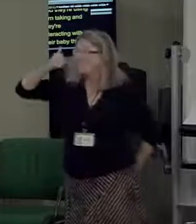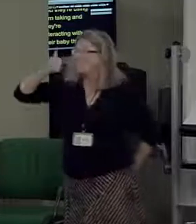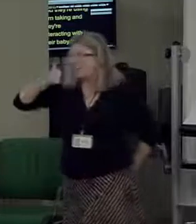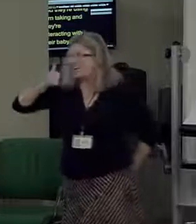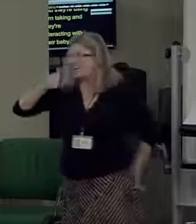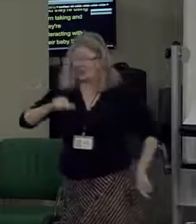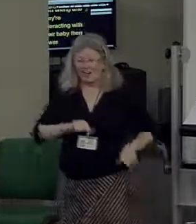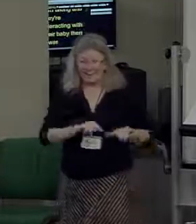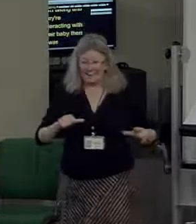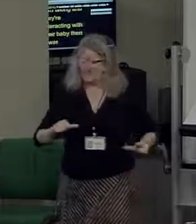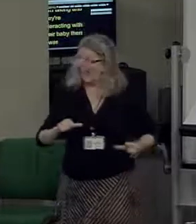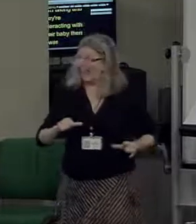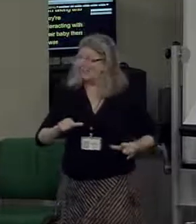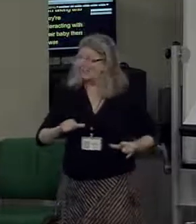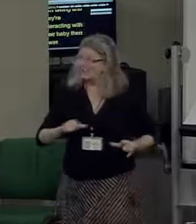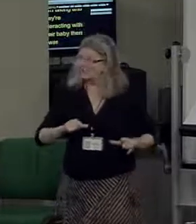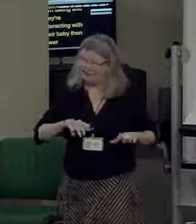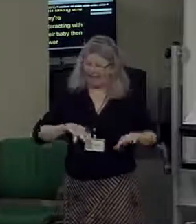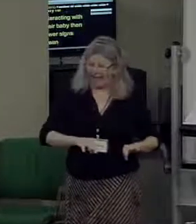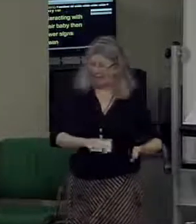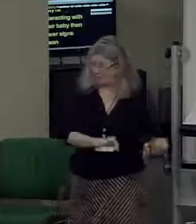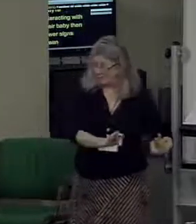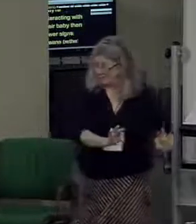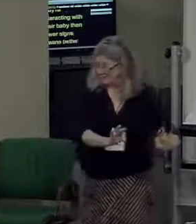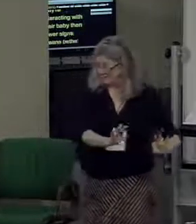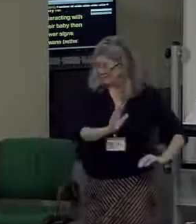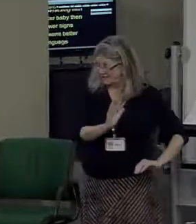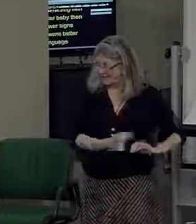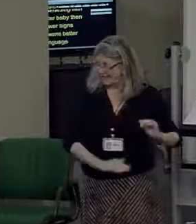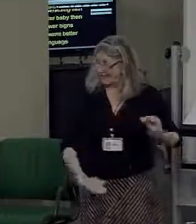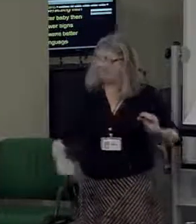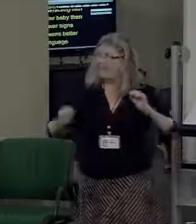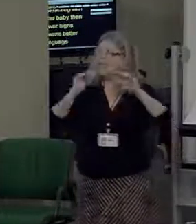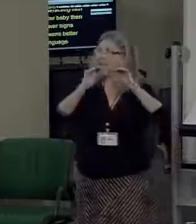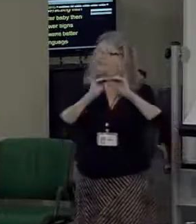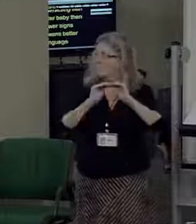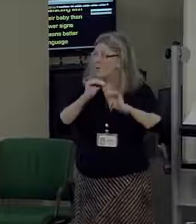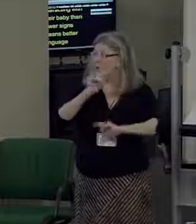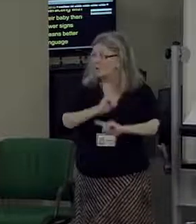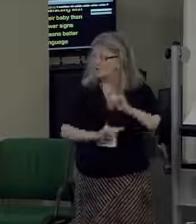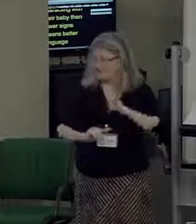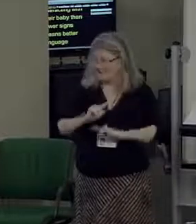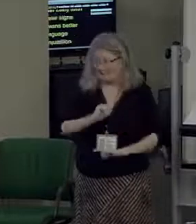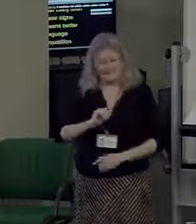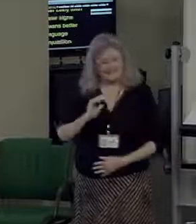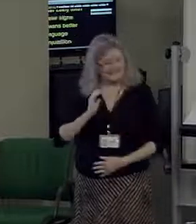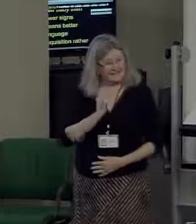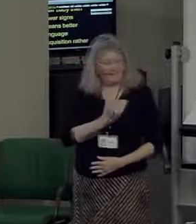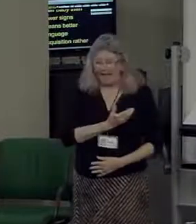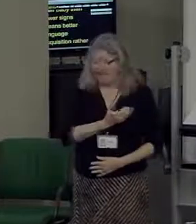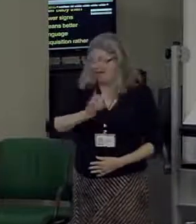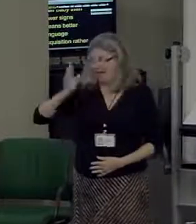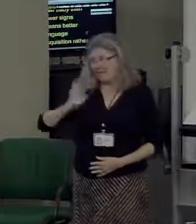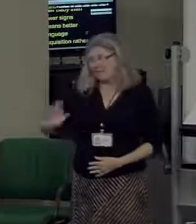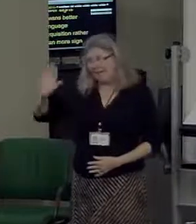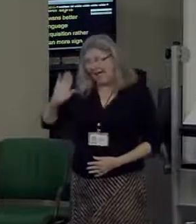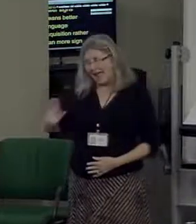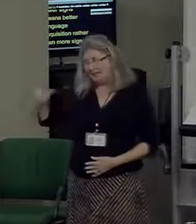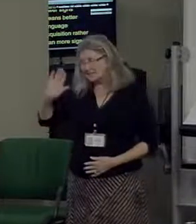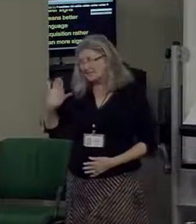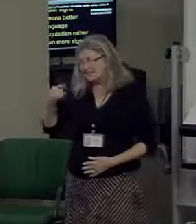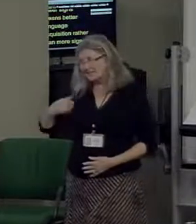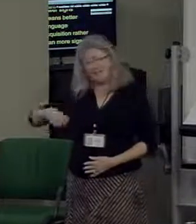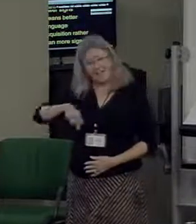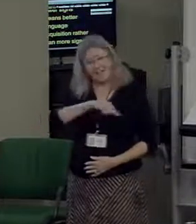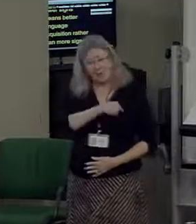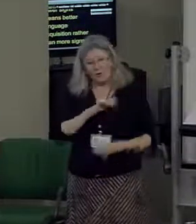means better language acquisition rather than more signs. And